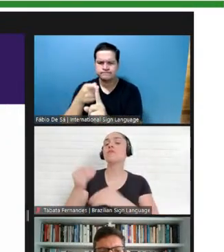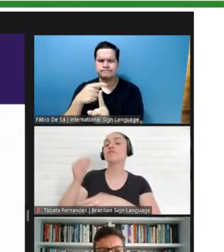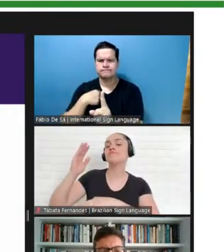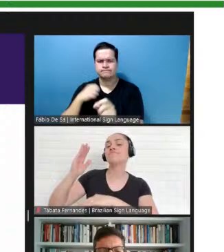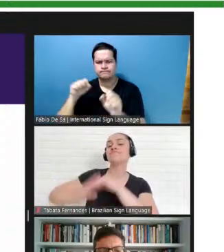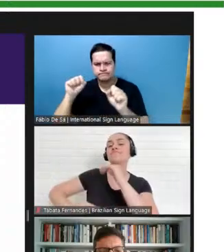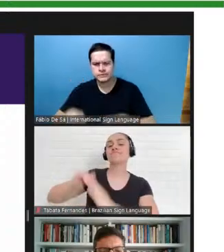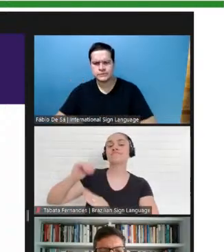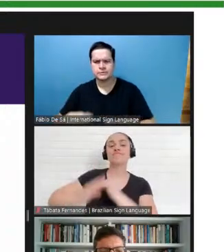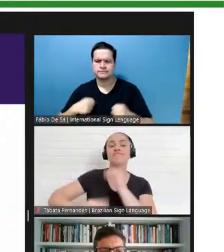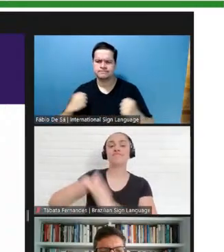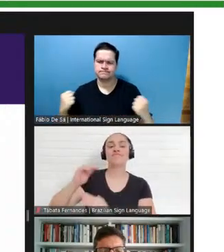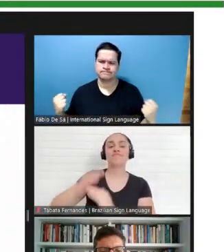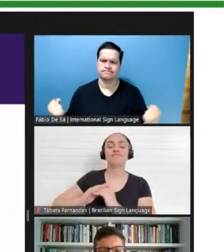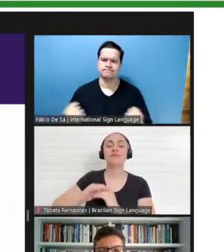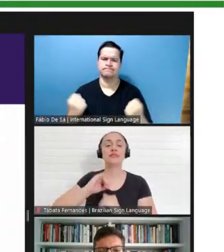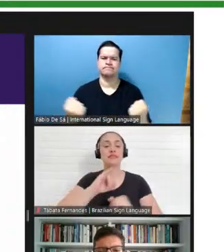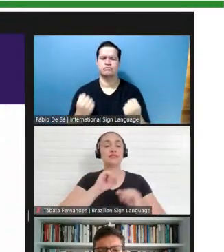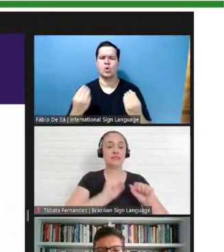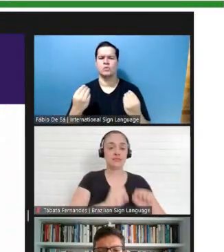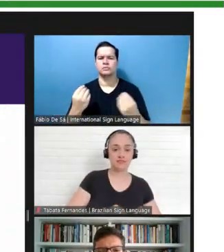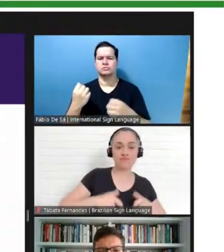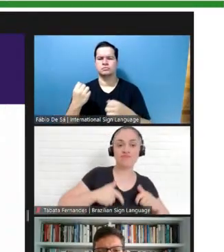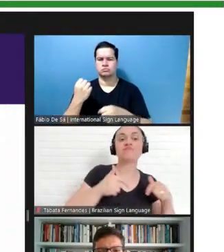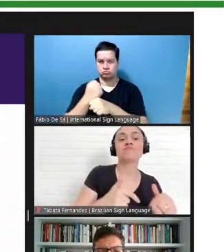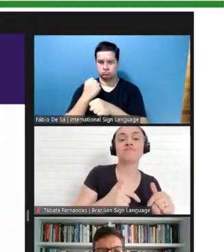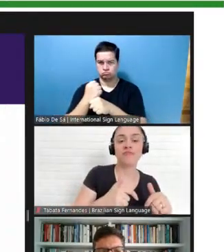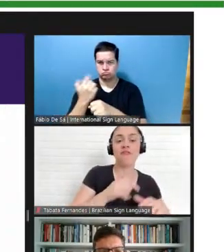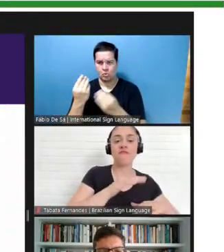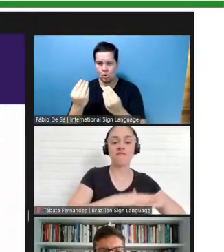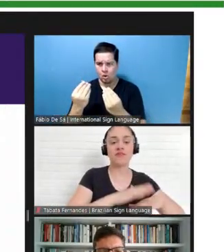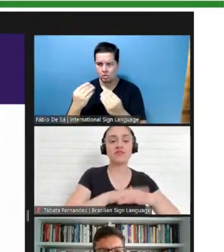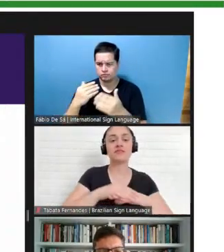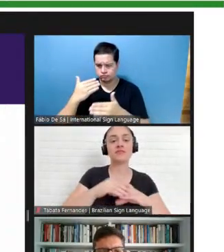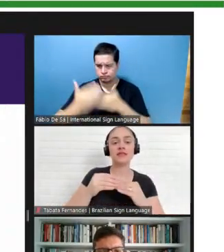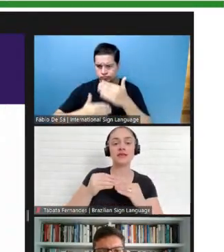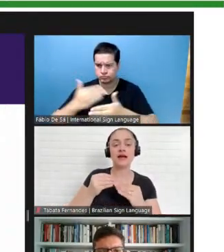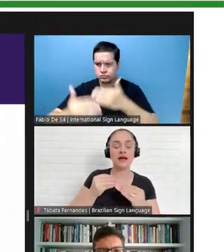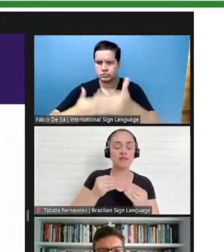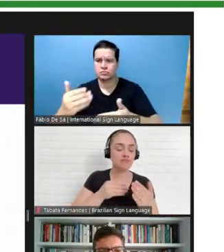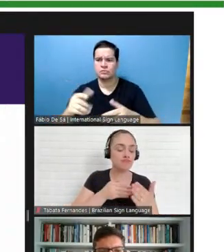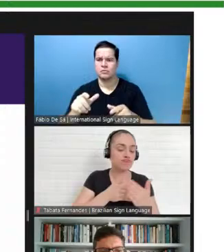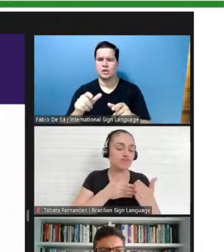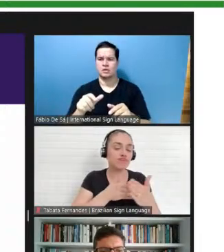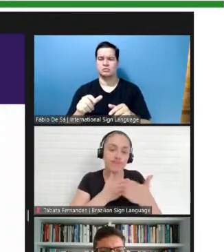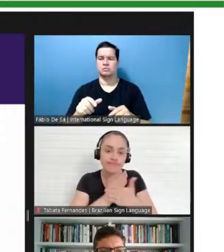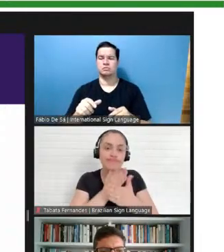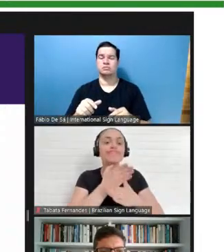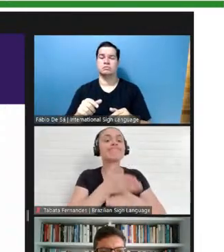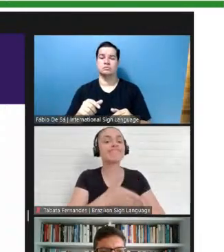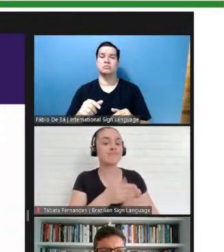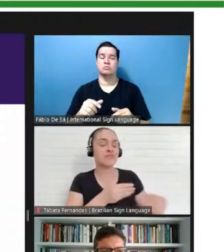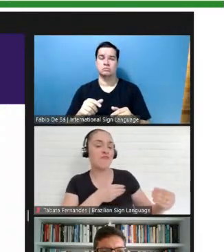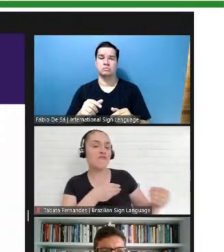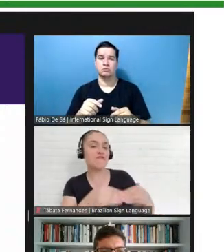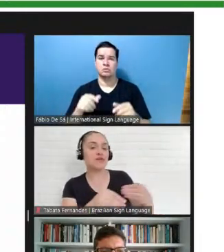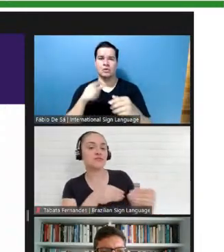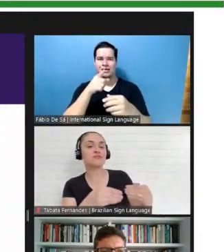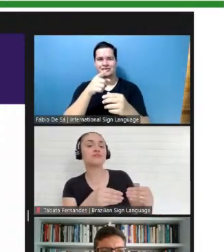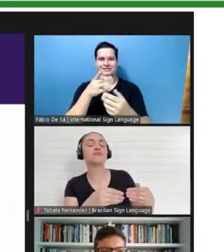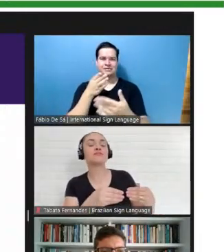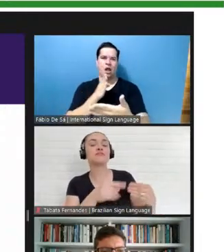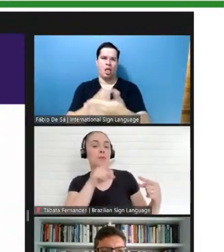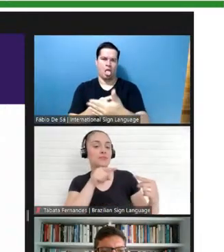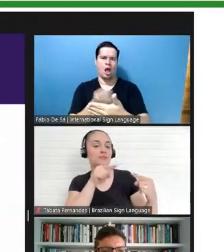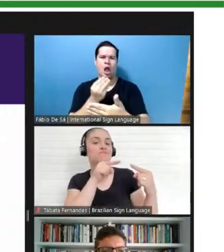year that we just concluded, and supports us to think about what progress did we make toward goals, did